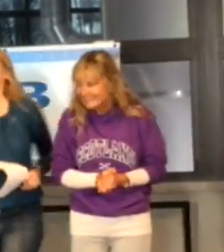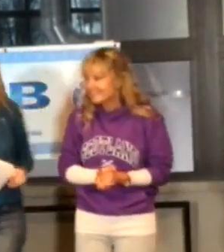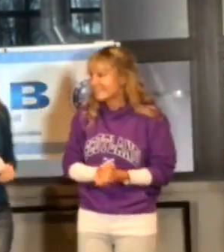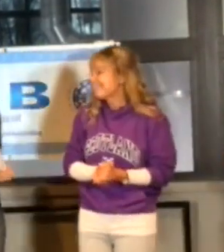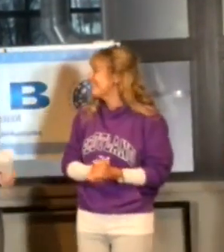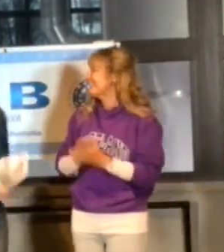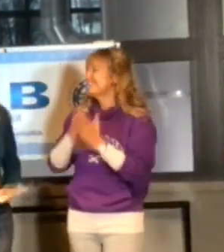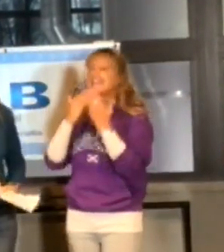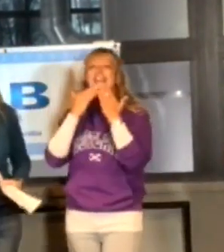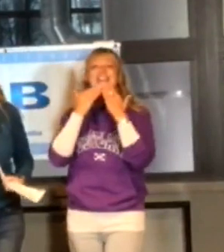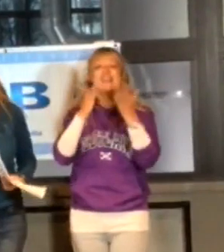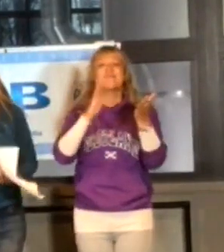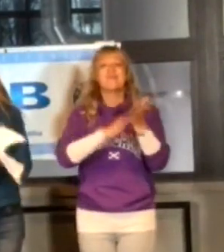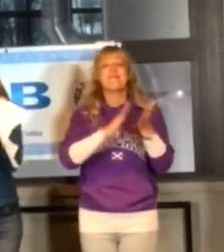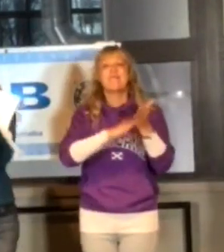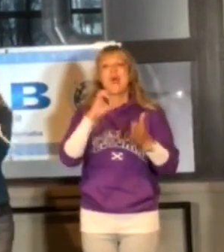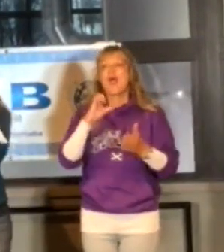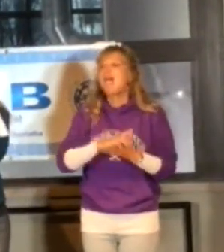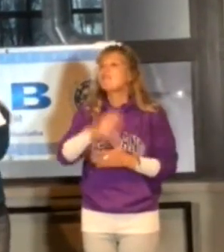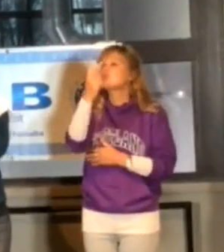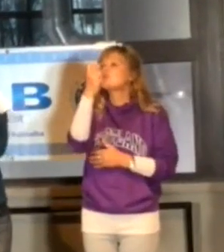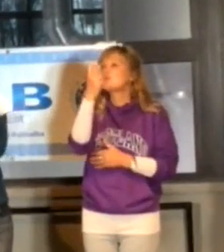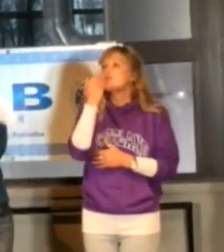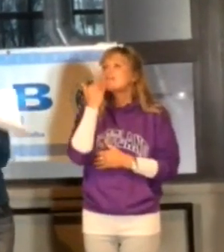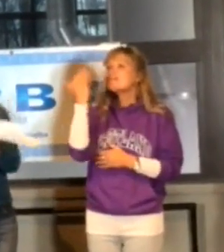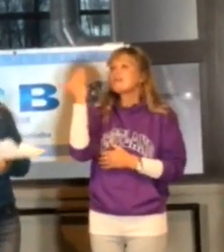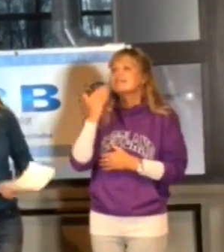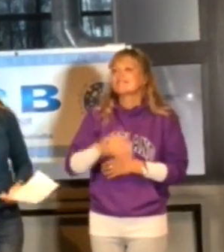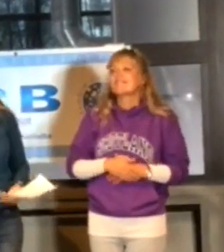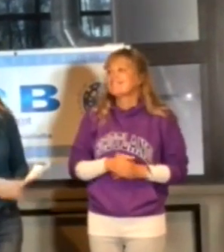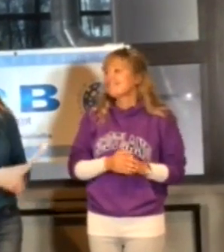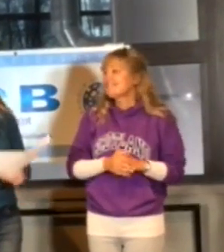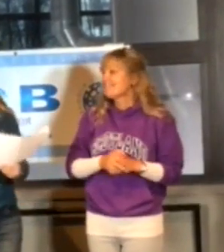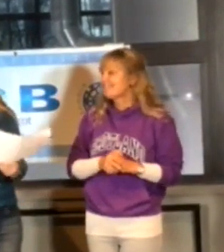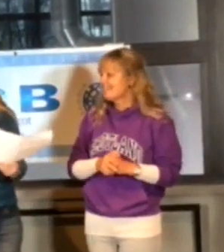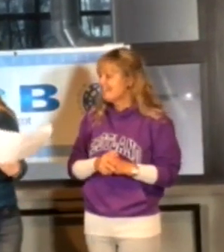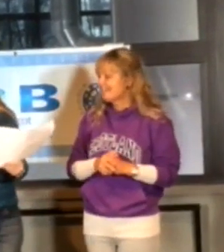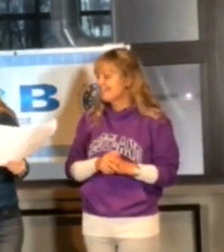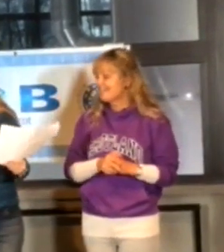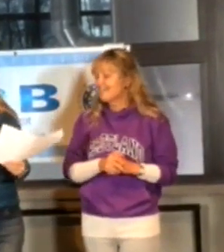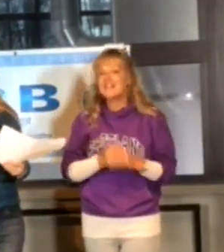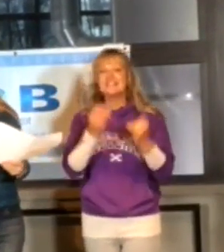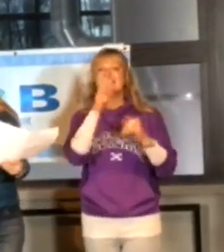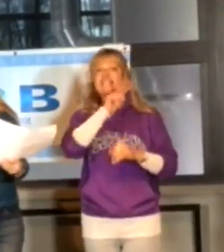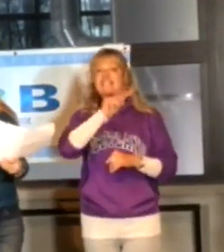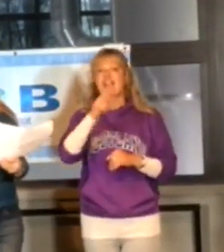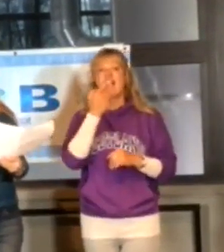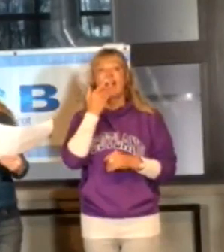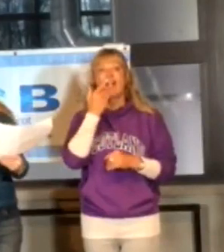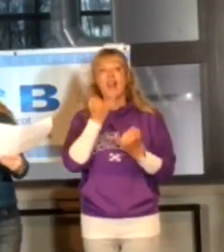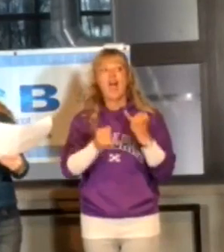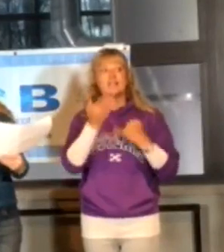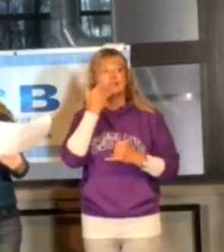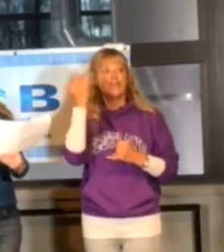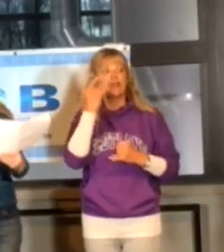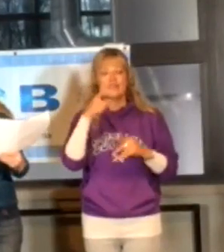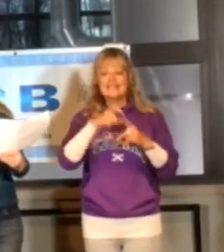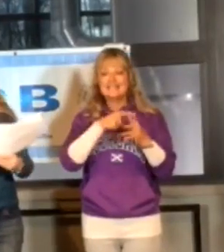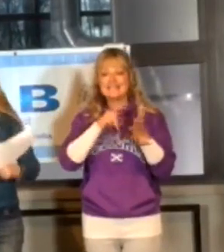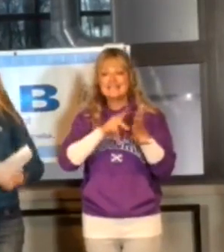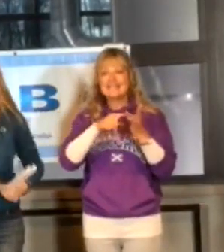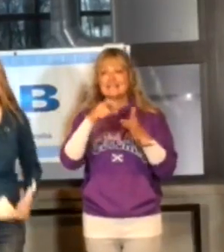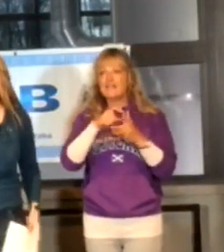Thank you, Michael McLaughlin there. And we have two more speakers to go, ladies and gentlemen. So our penultimate speaker will be David Younger